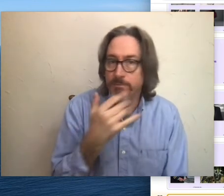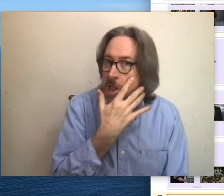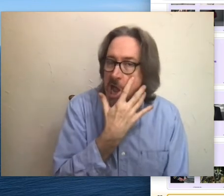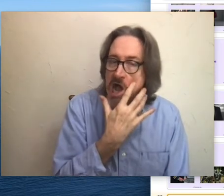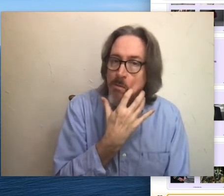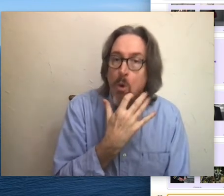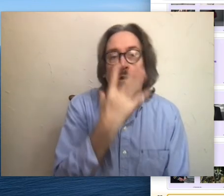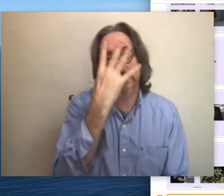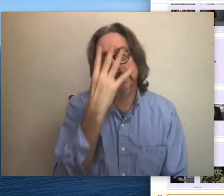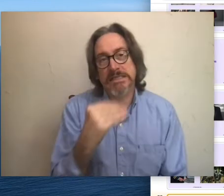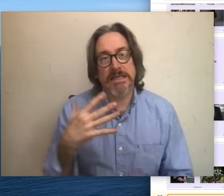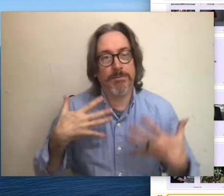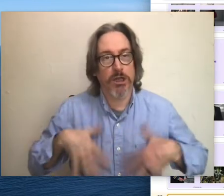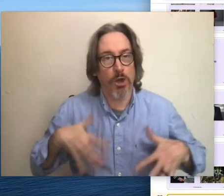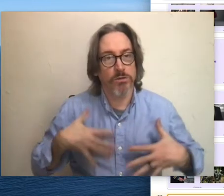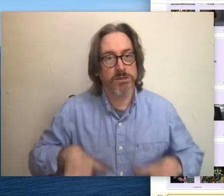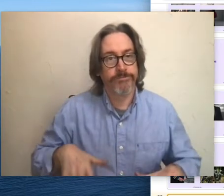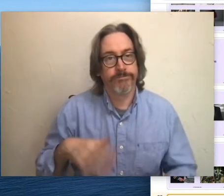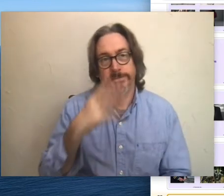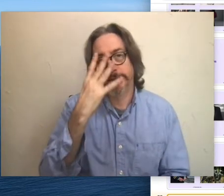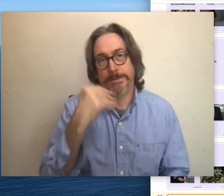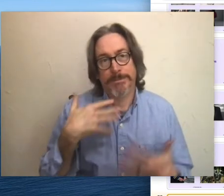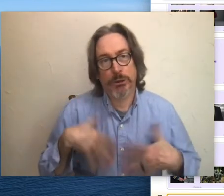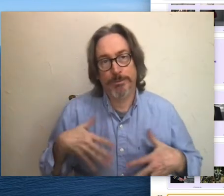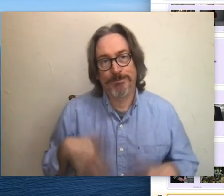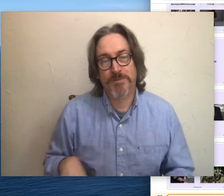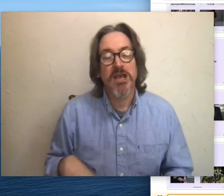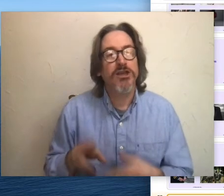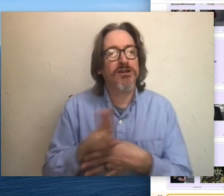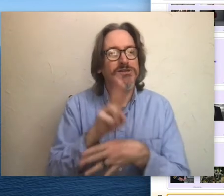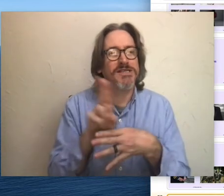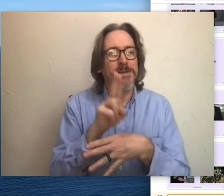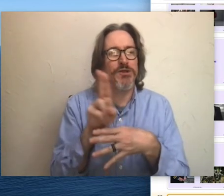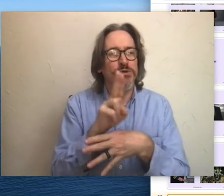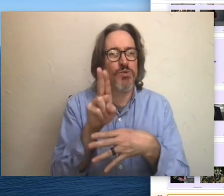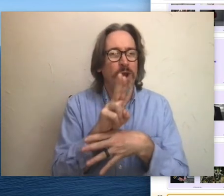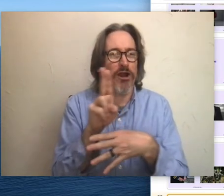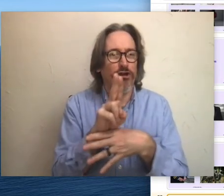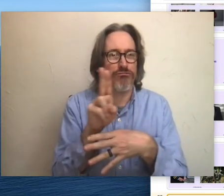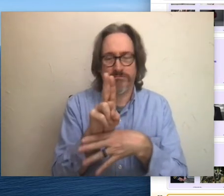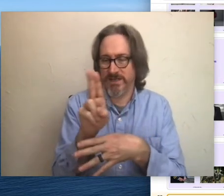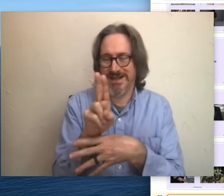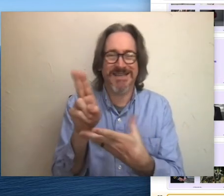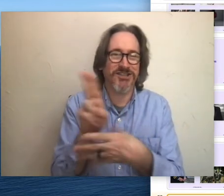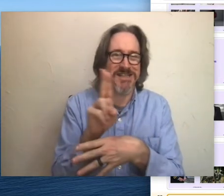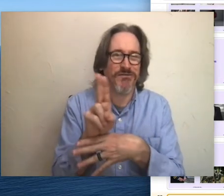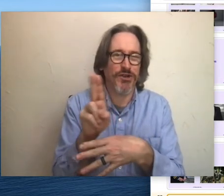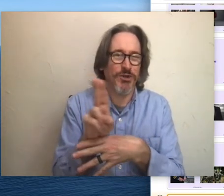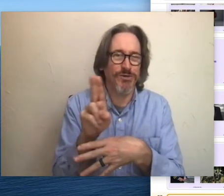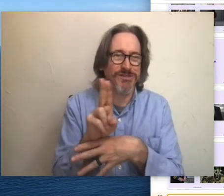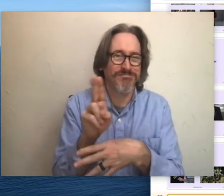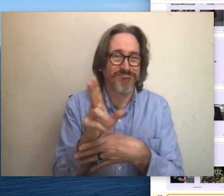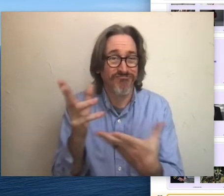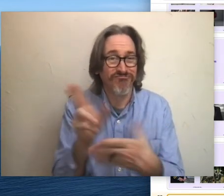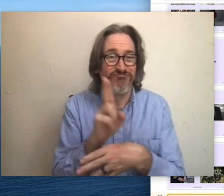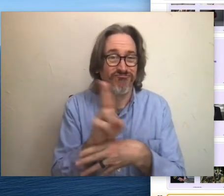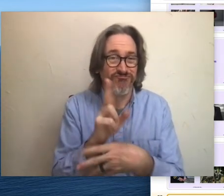pajama, or sleep clothes. You'll also see people use wear. It's actually the sign for